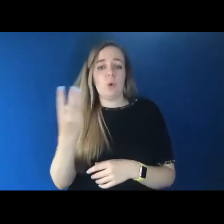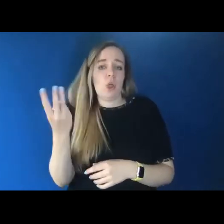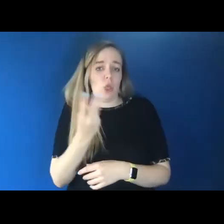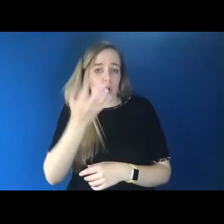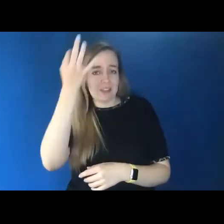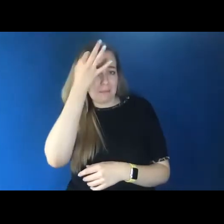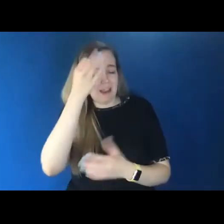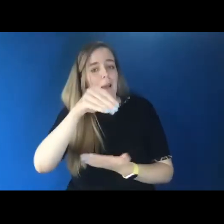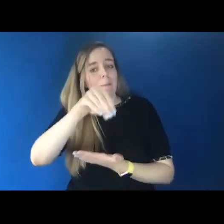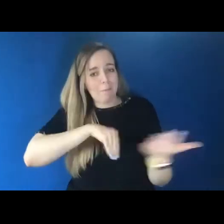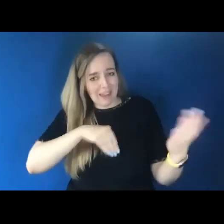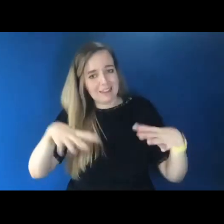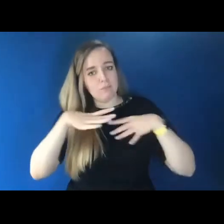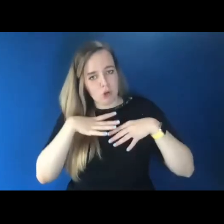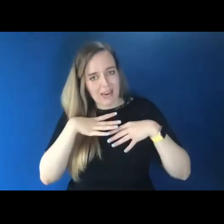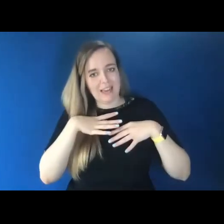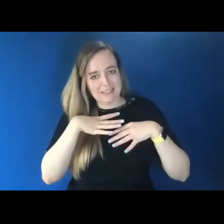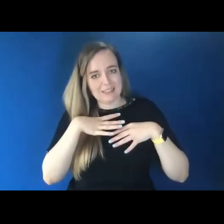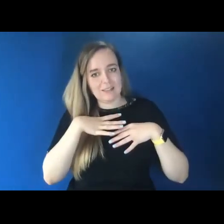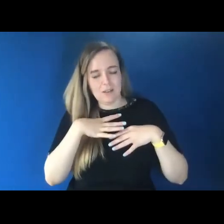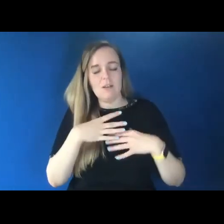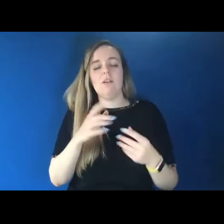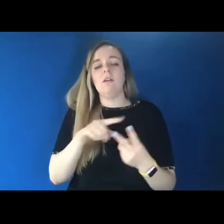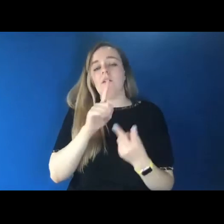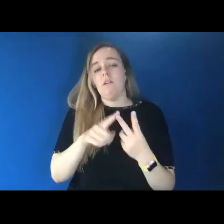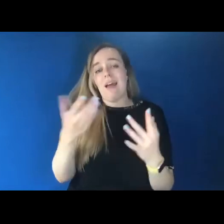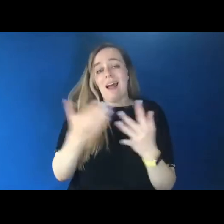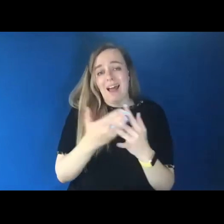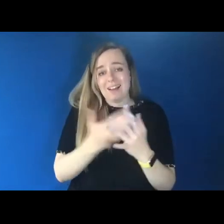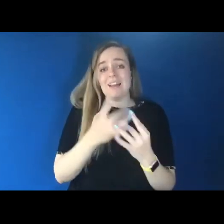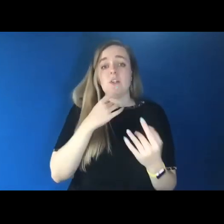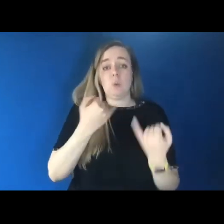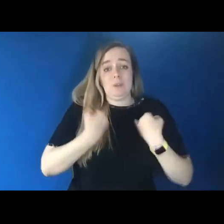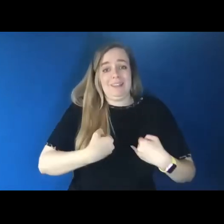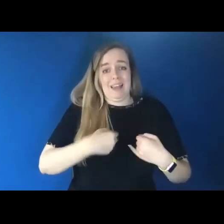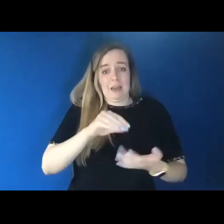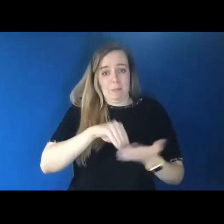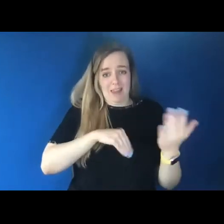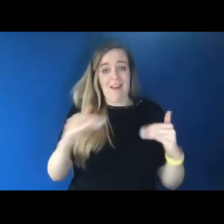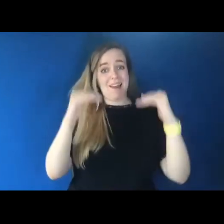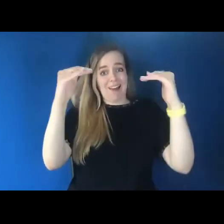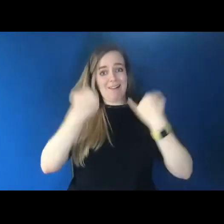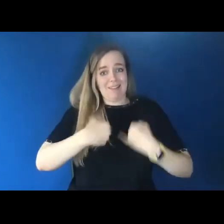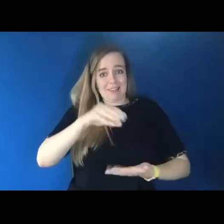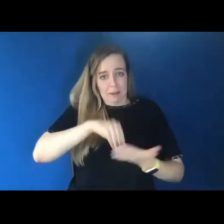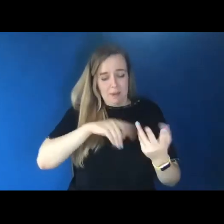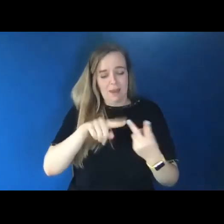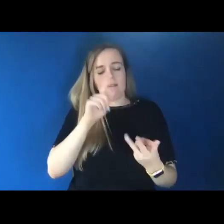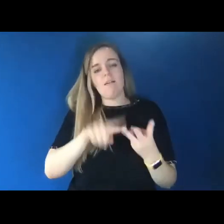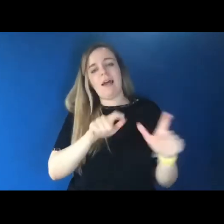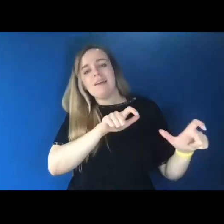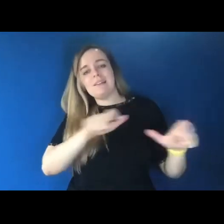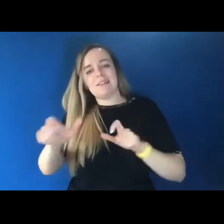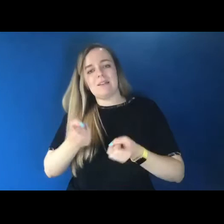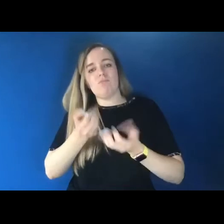2 30-minute paid breaks, access to sick pay, enhanced sick pay, and a consistent provision